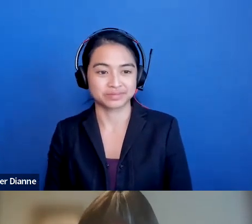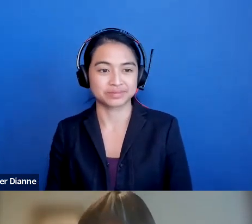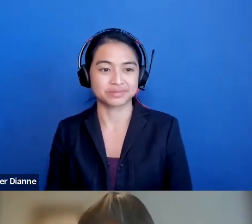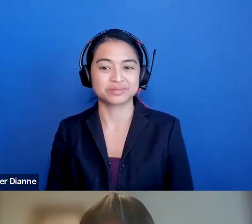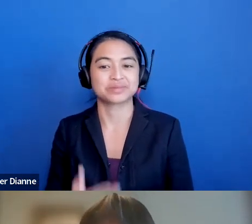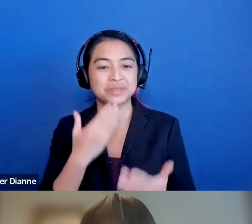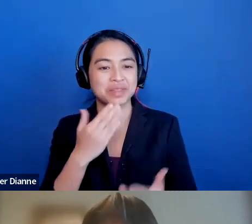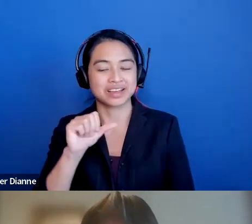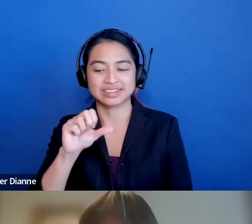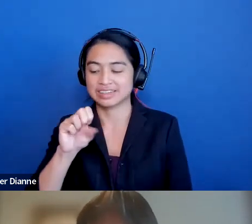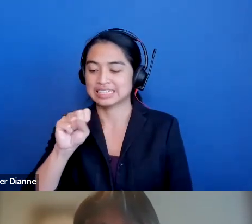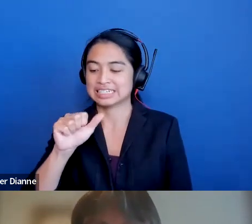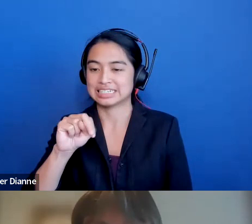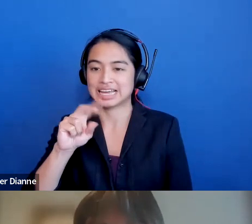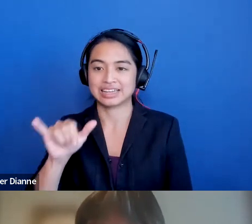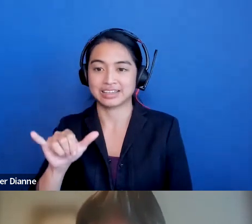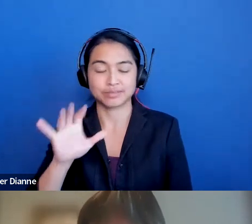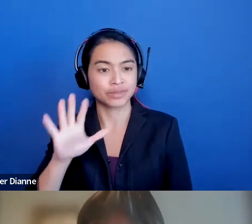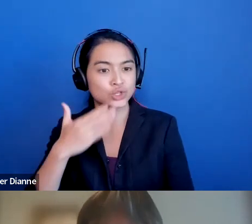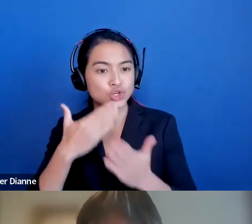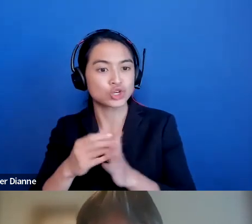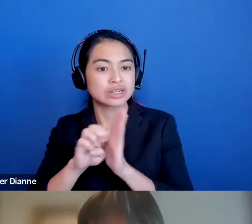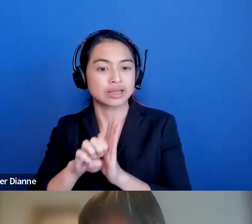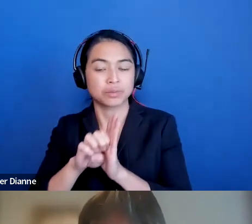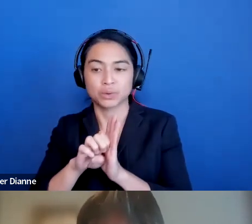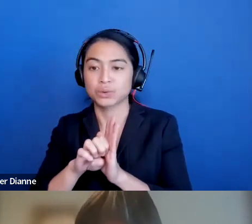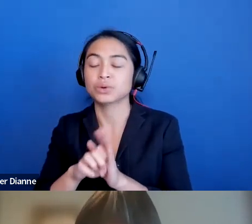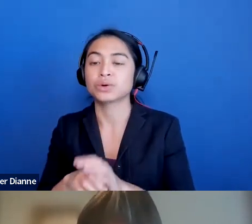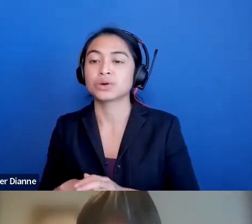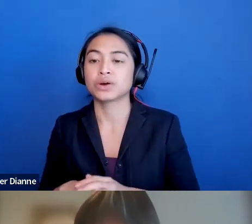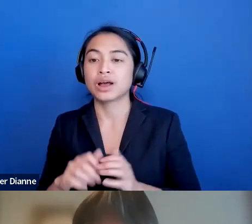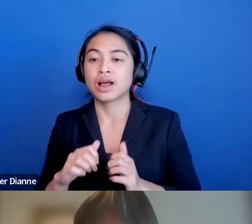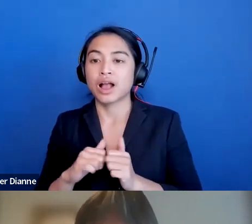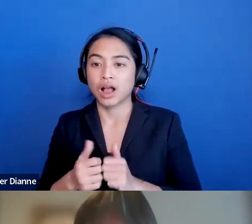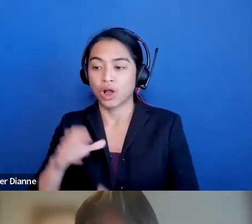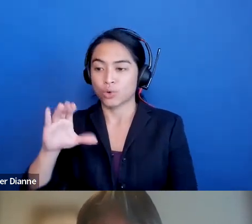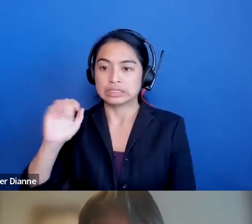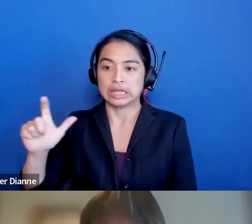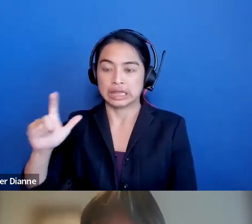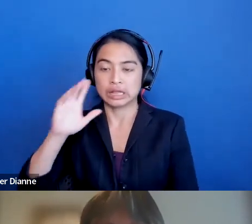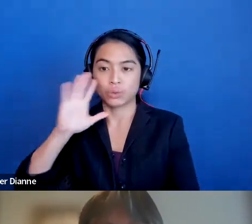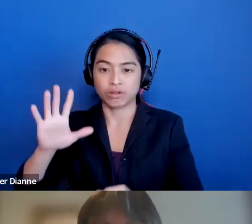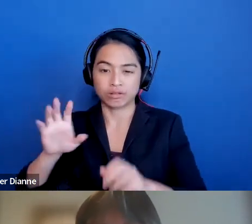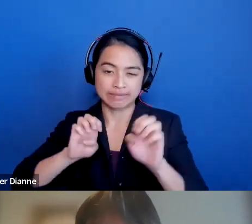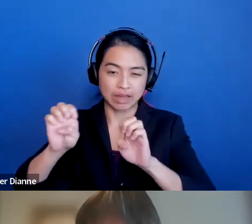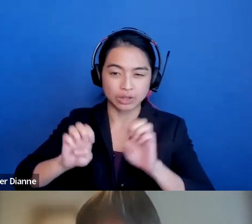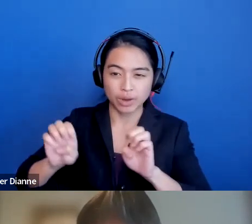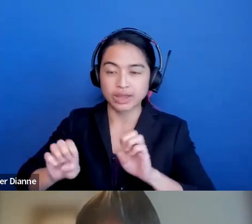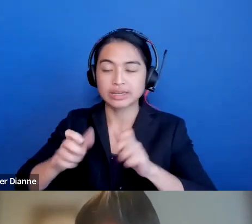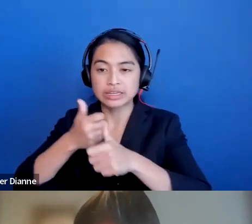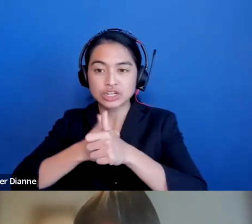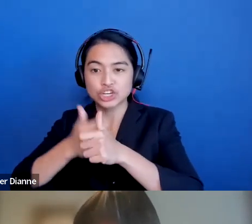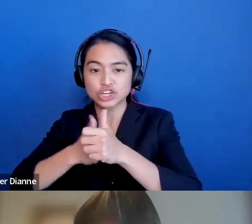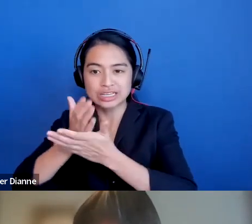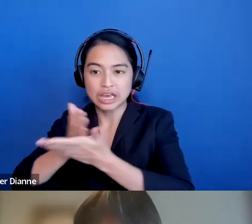Thanks, Sandy. So I think that was a really good example of how a CIL would evaluate in each section of